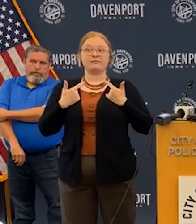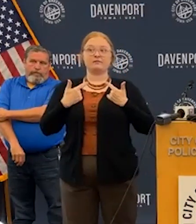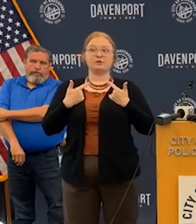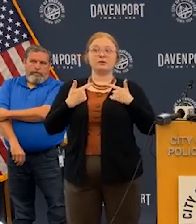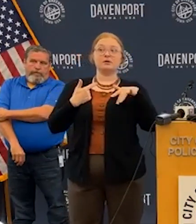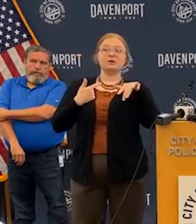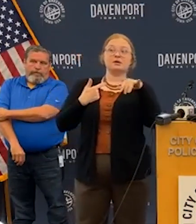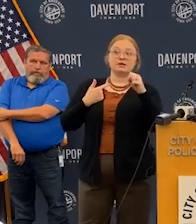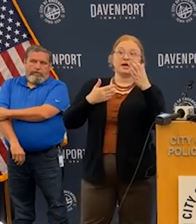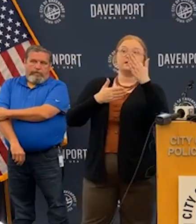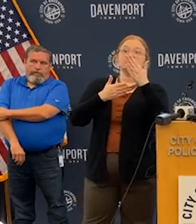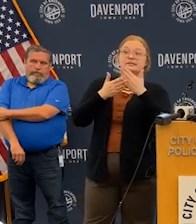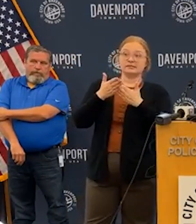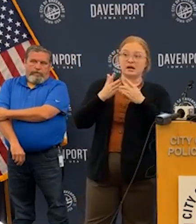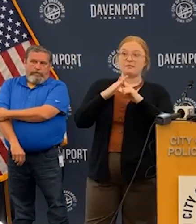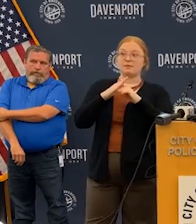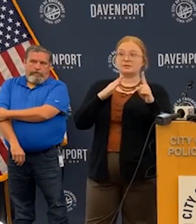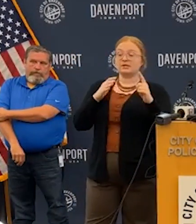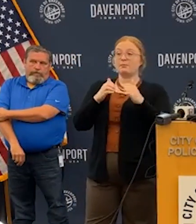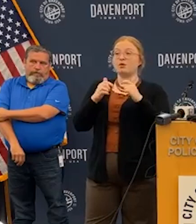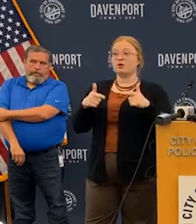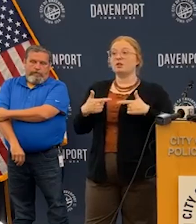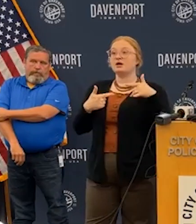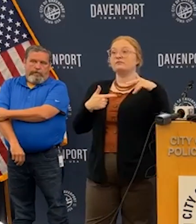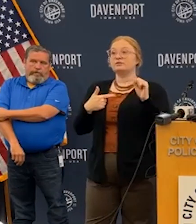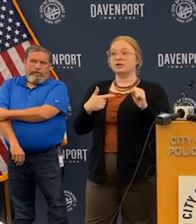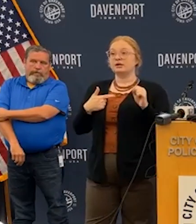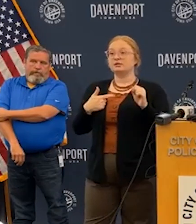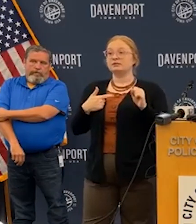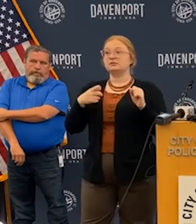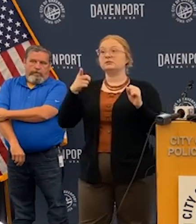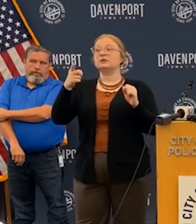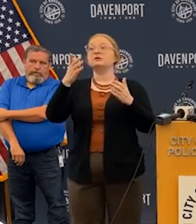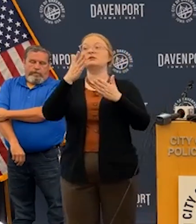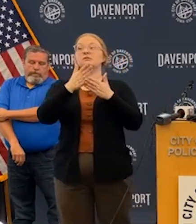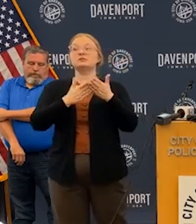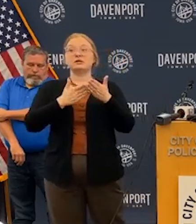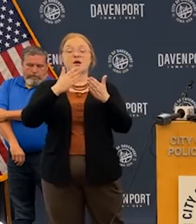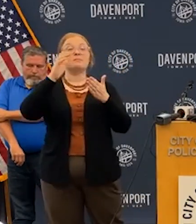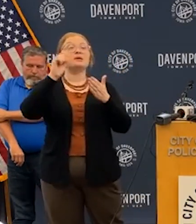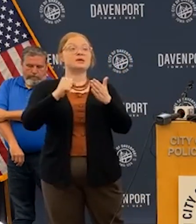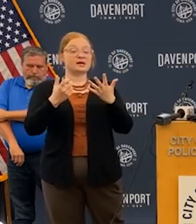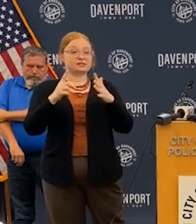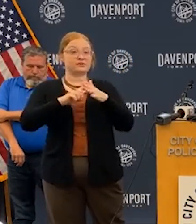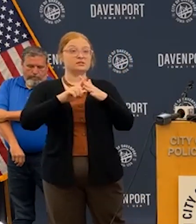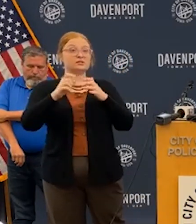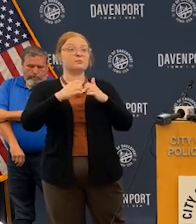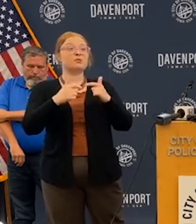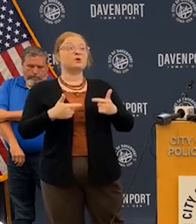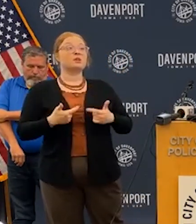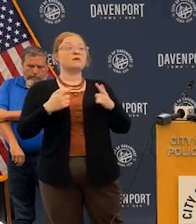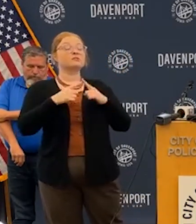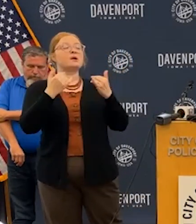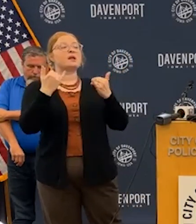Some did, yes. Do you have any regrets today on Thursday?